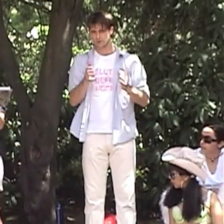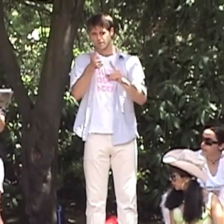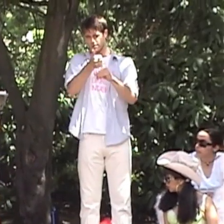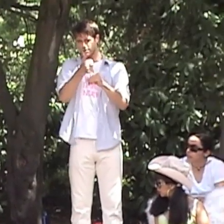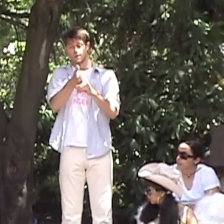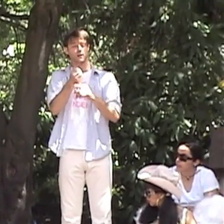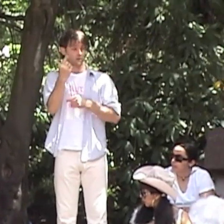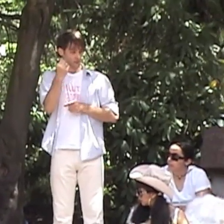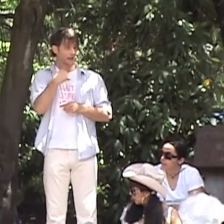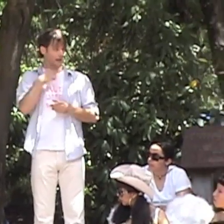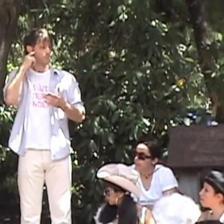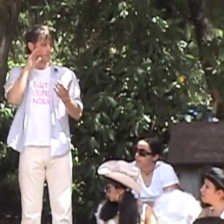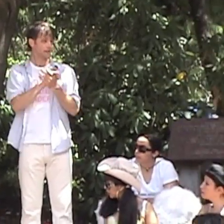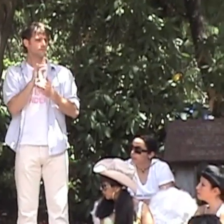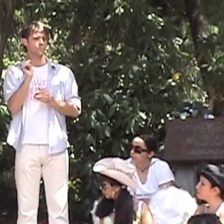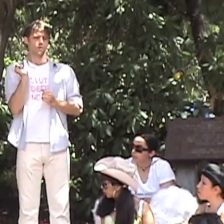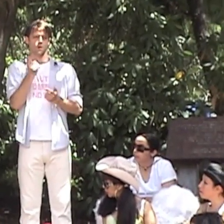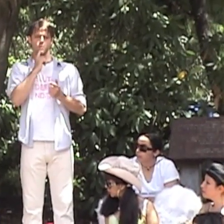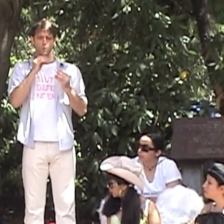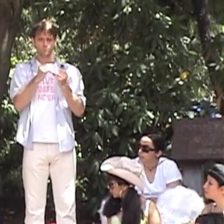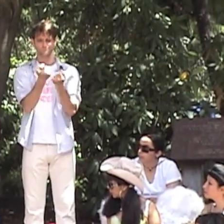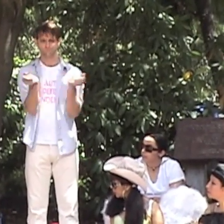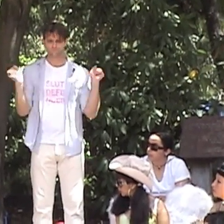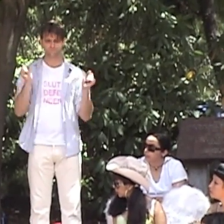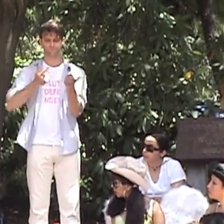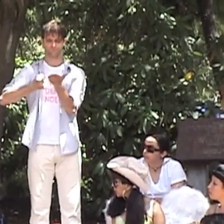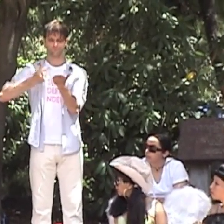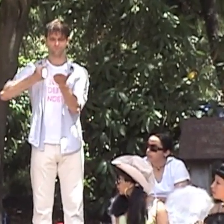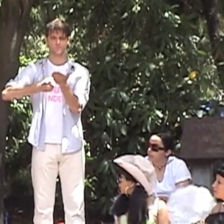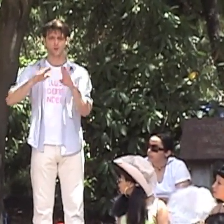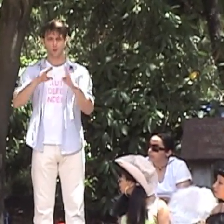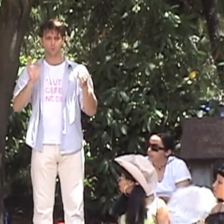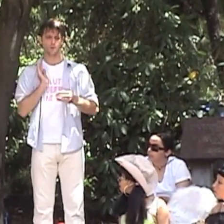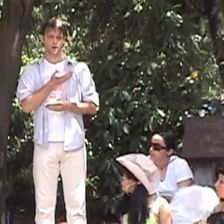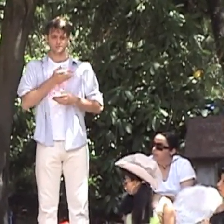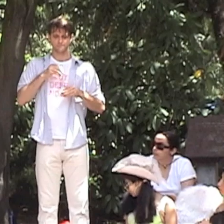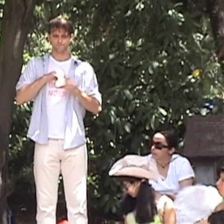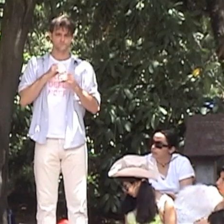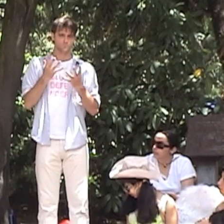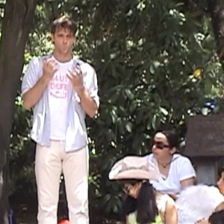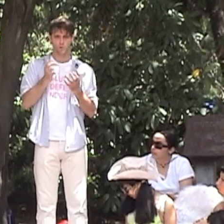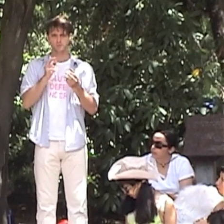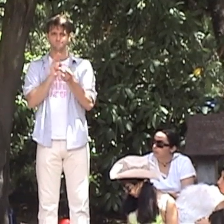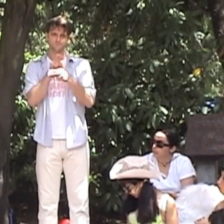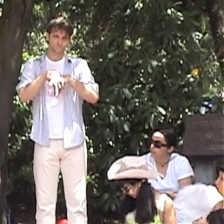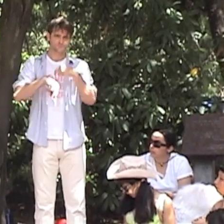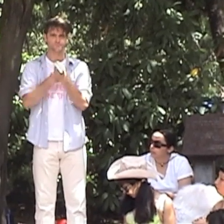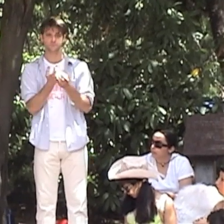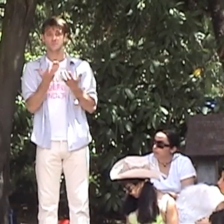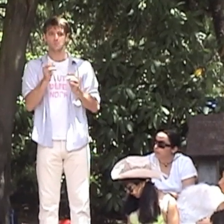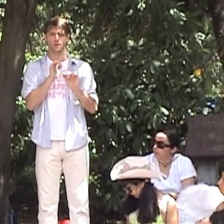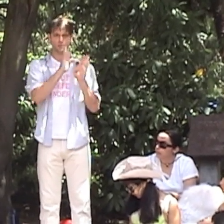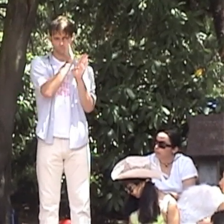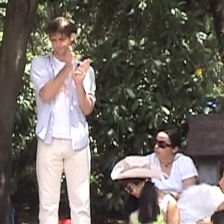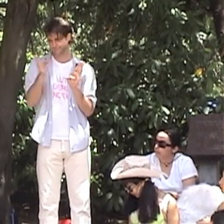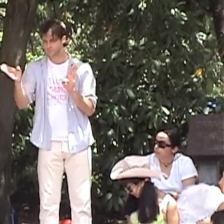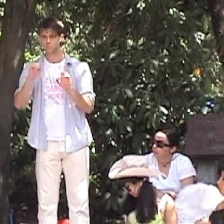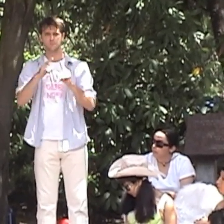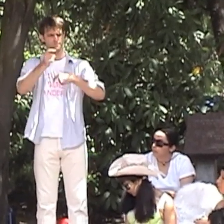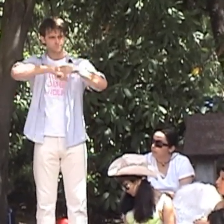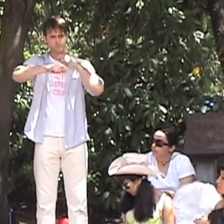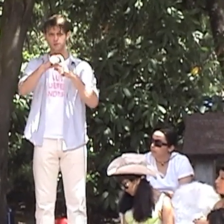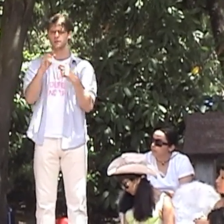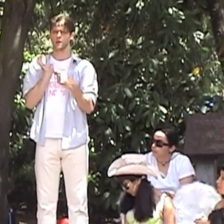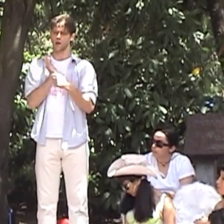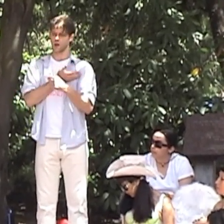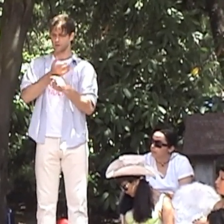if we spoke more openly about our sexuality, if we didn't so compartmentalize our natural instincts, but instead openly embraced